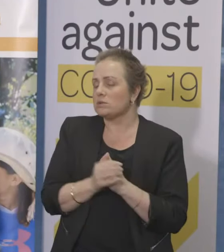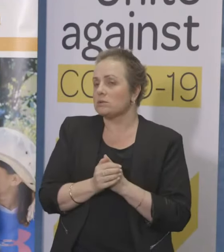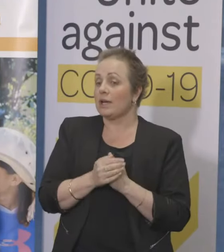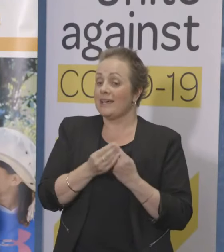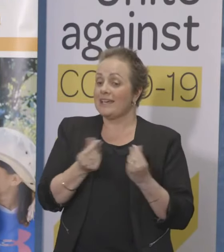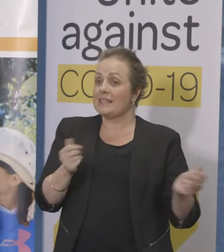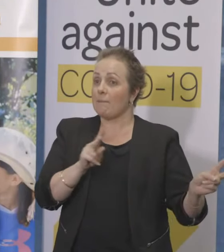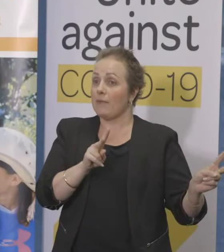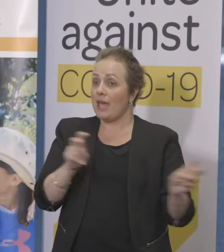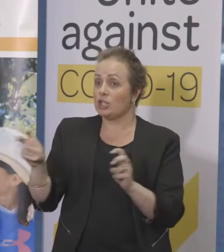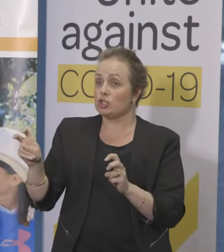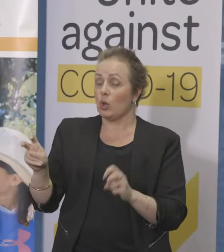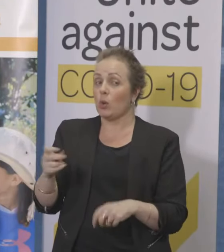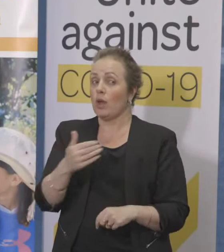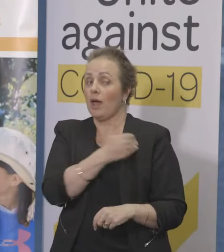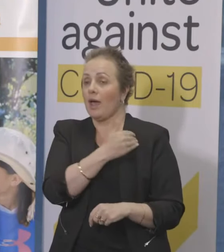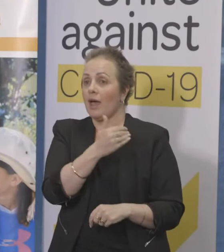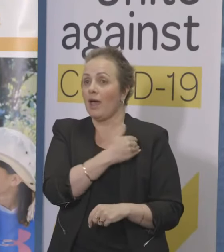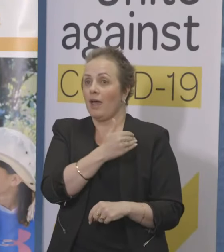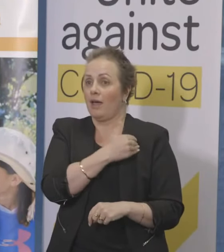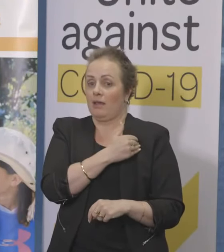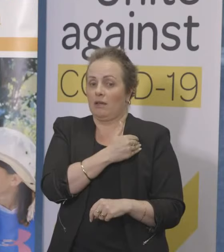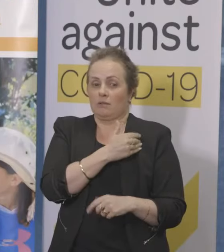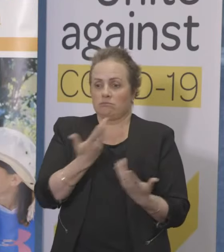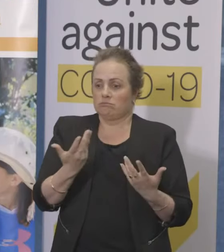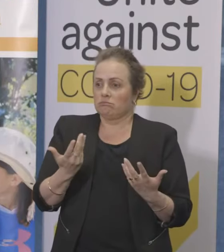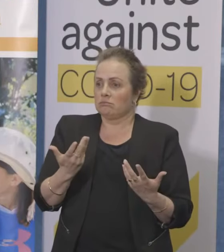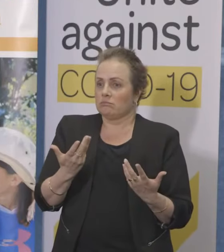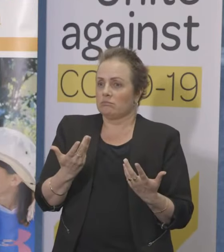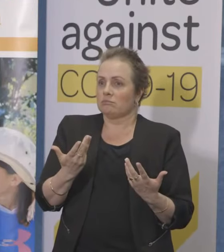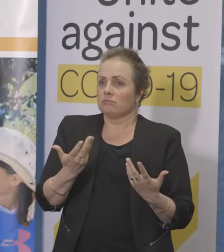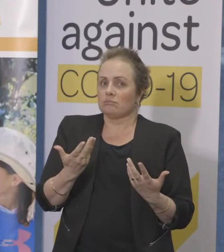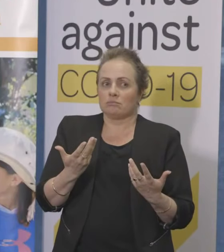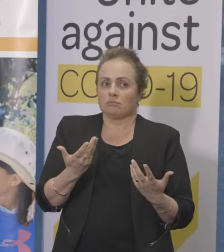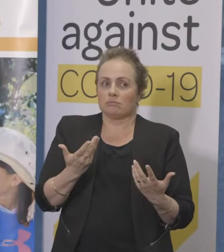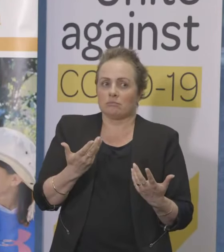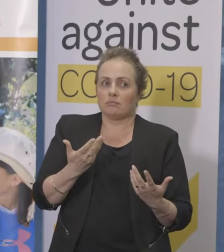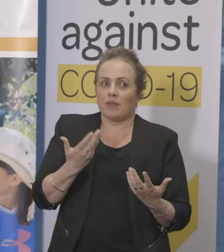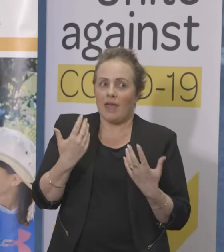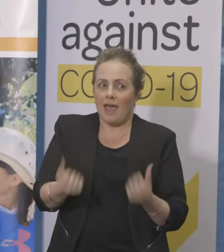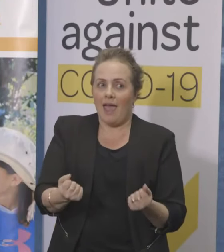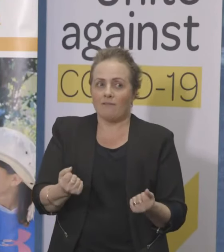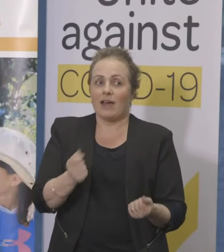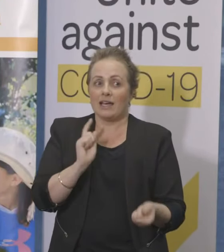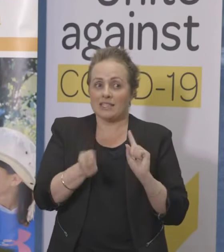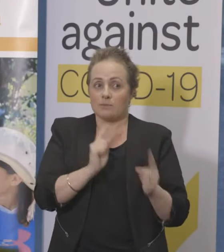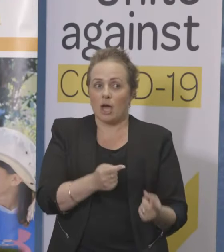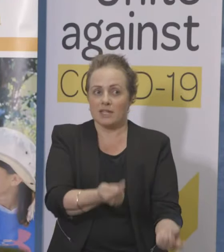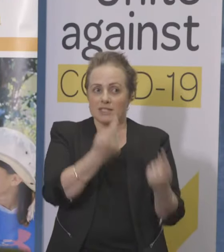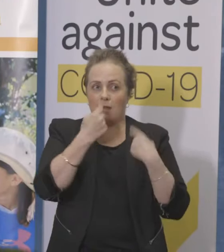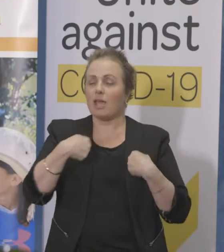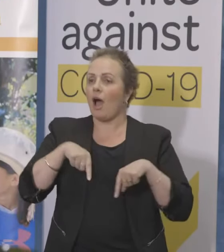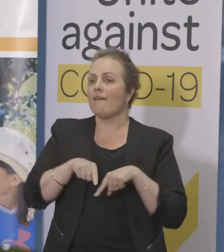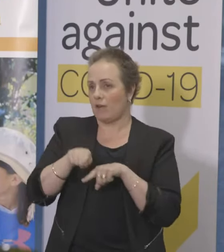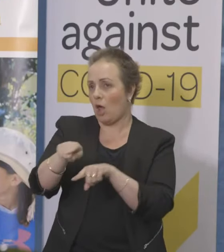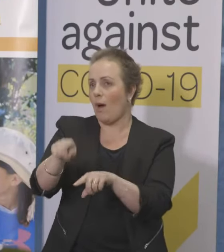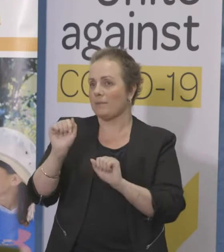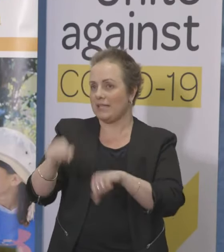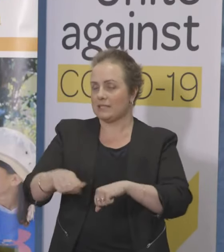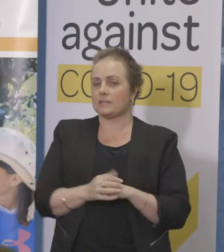issues are brought to my attention in these fora, then I act on them. the Please. Herald are reporting that the university